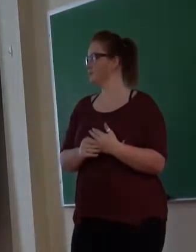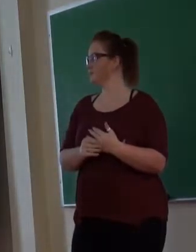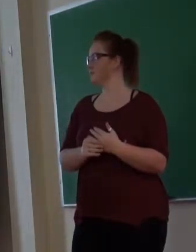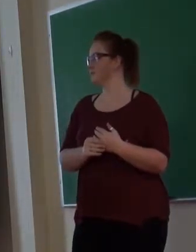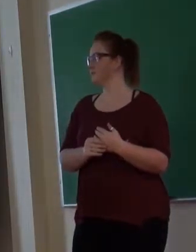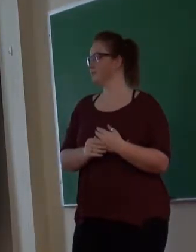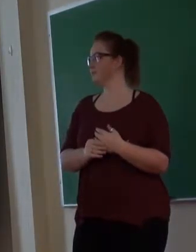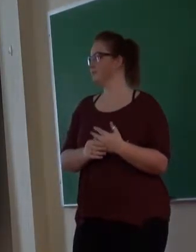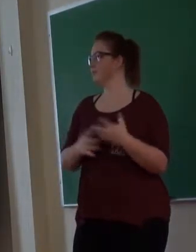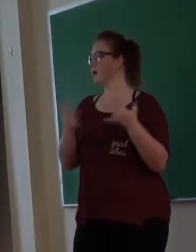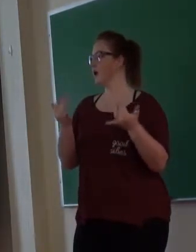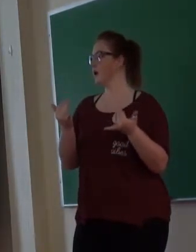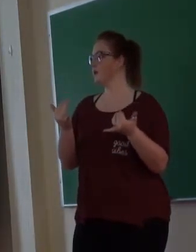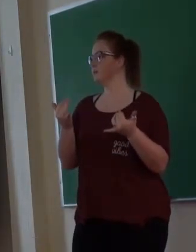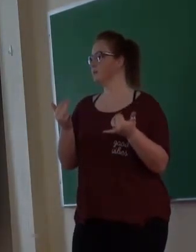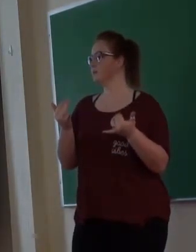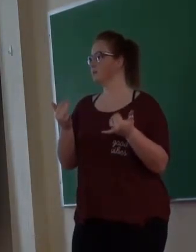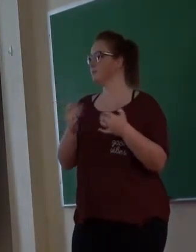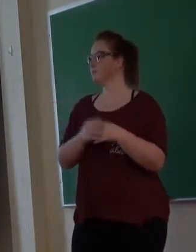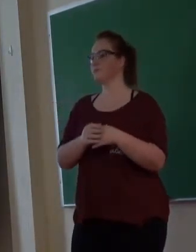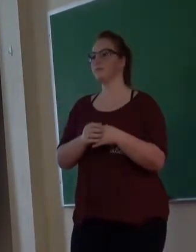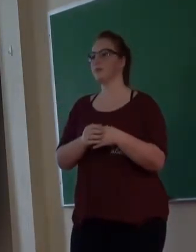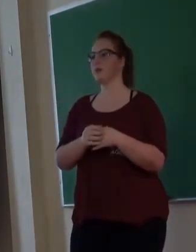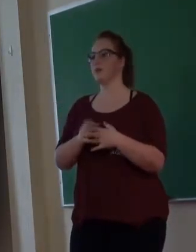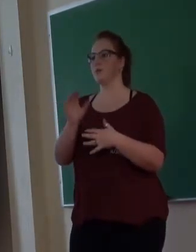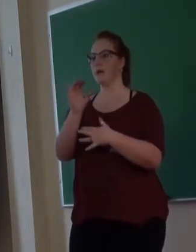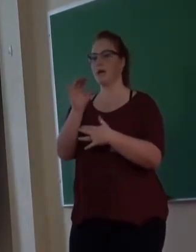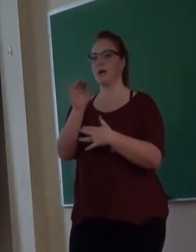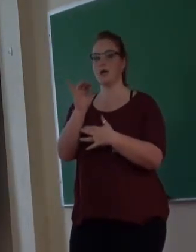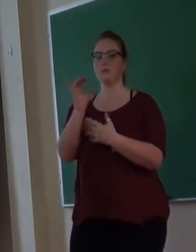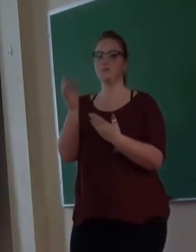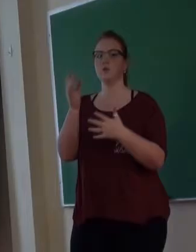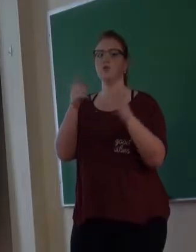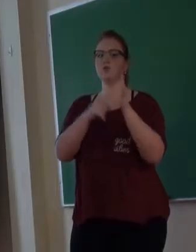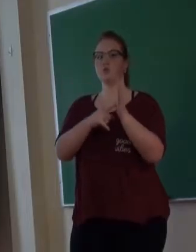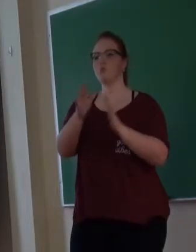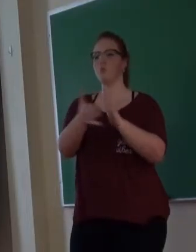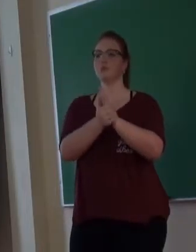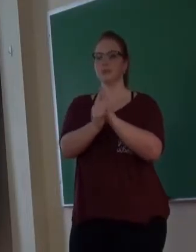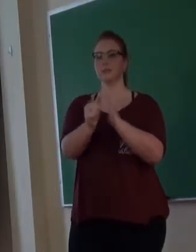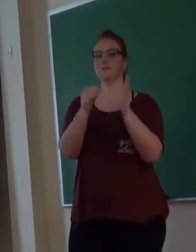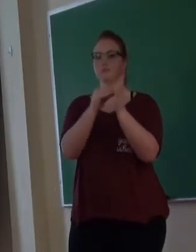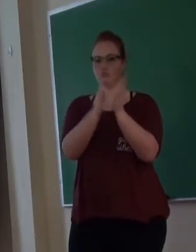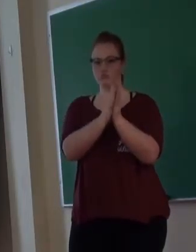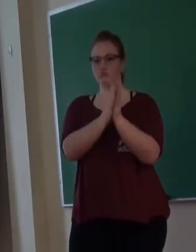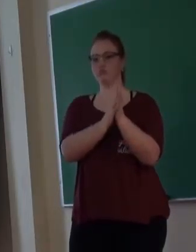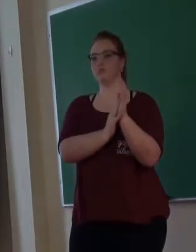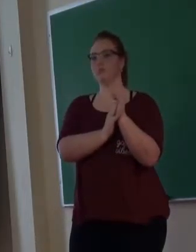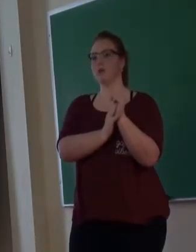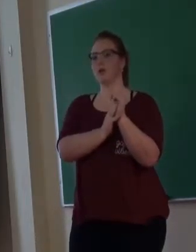identifying, excuse me, your skills, okay, and then linking your skills to that